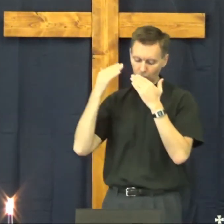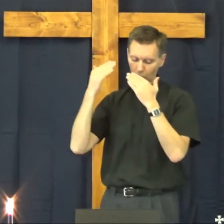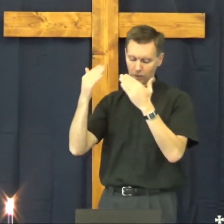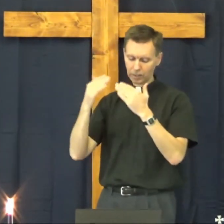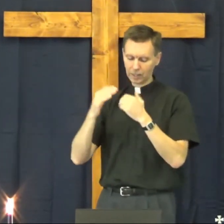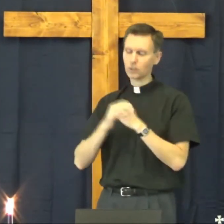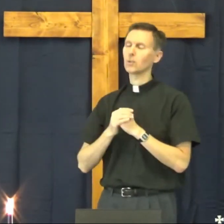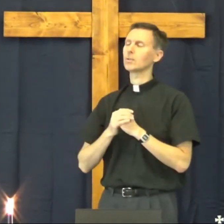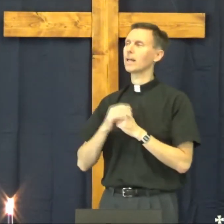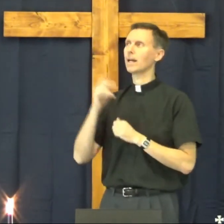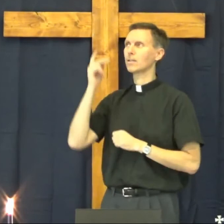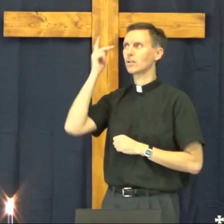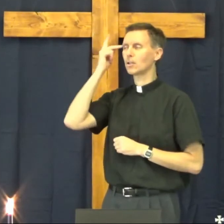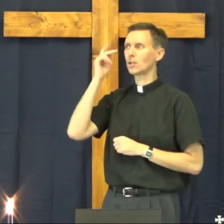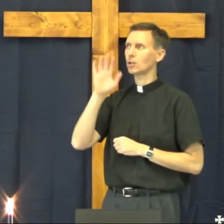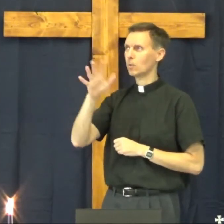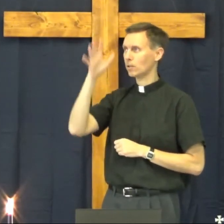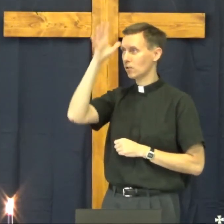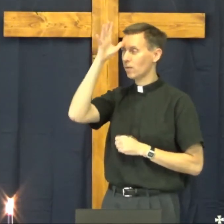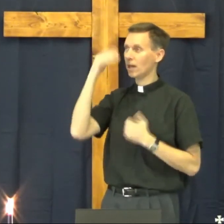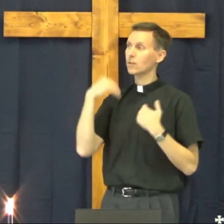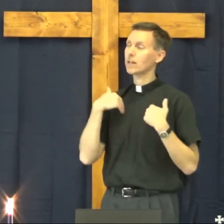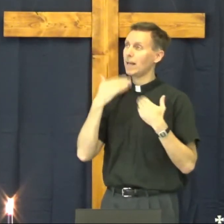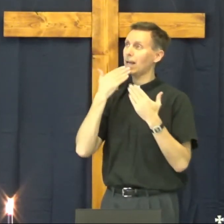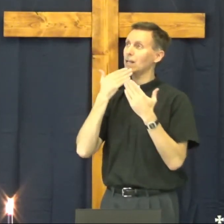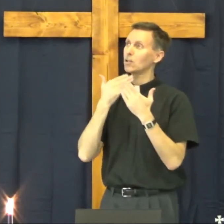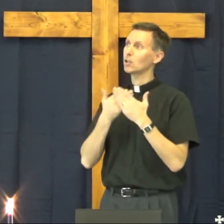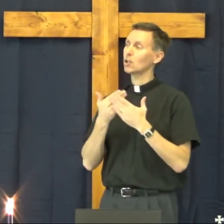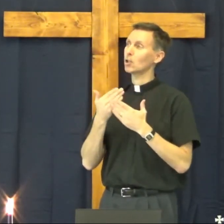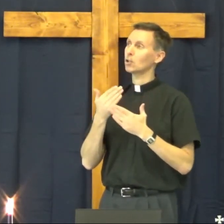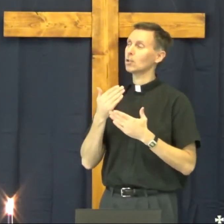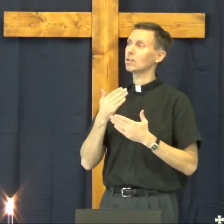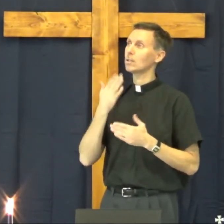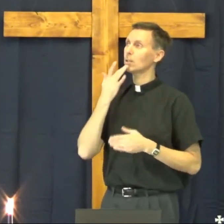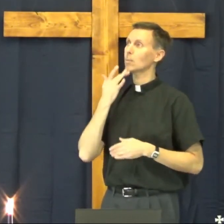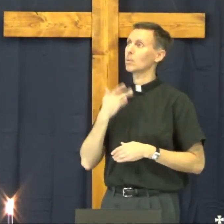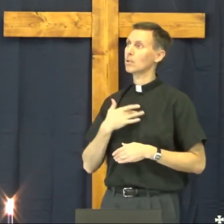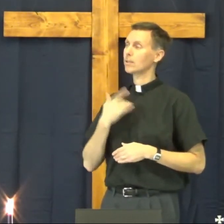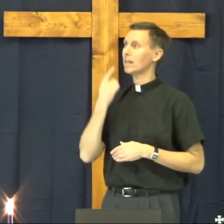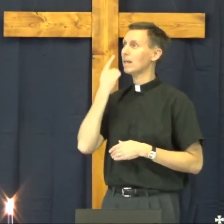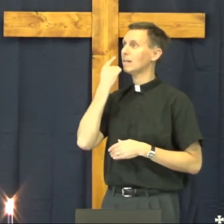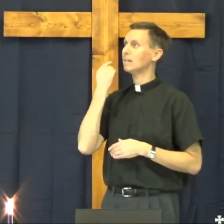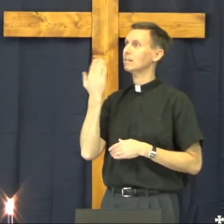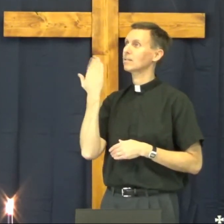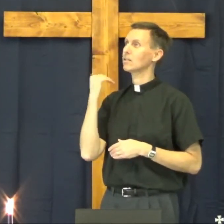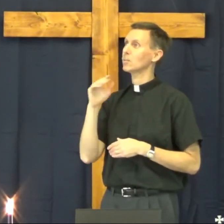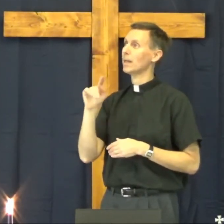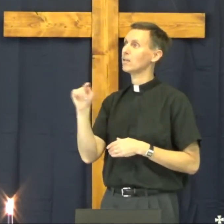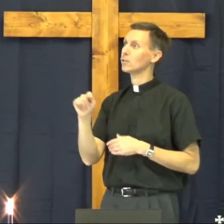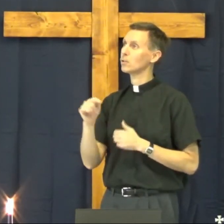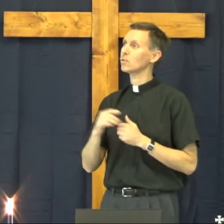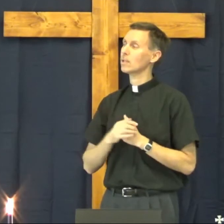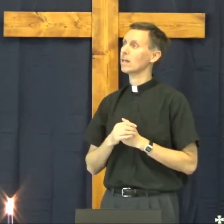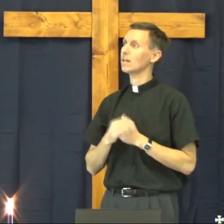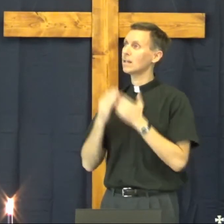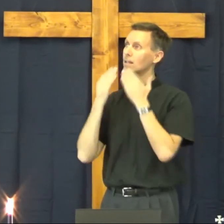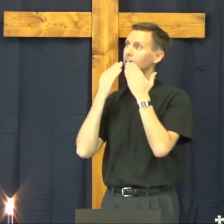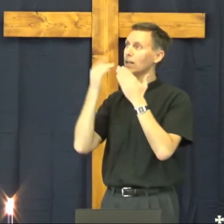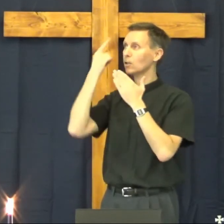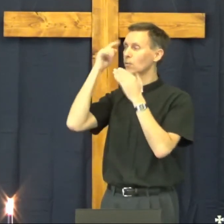We thank you that Chris's father had a good birthday this past Tuesday. Thank you for